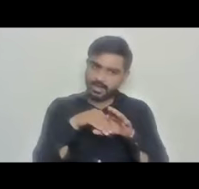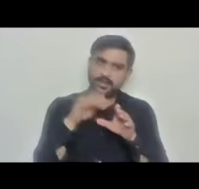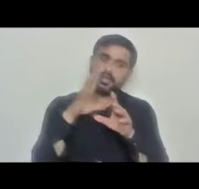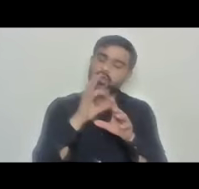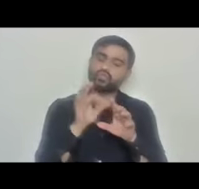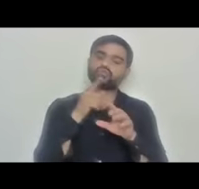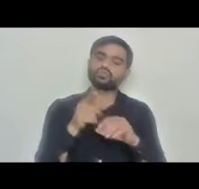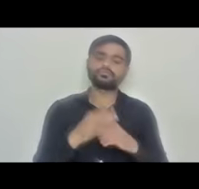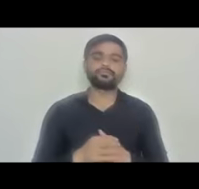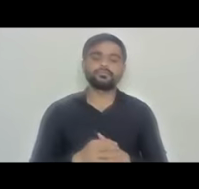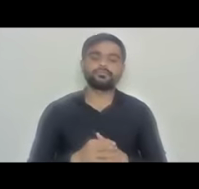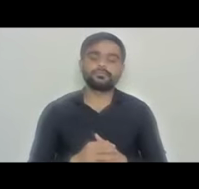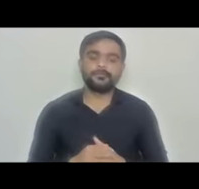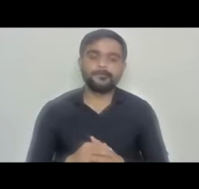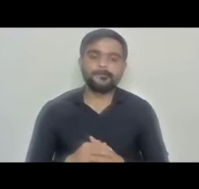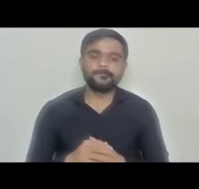actually